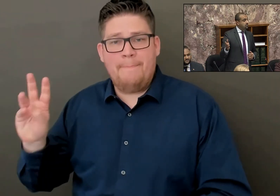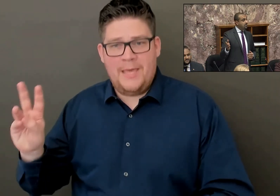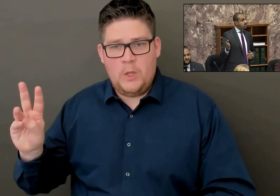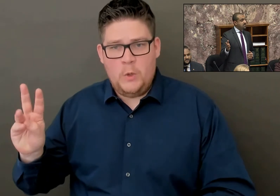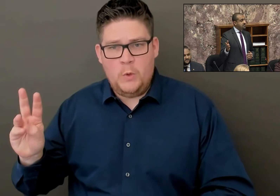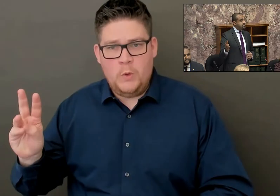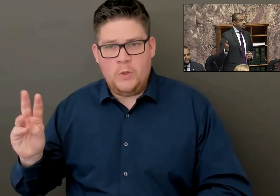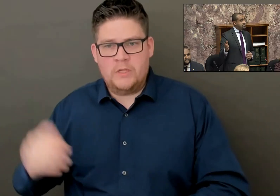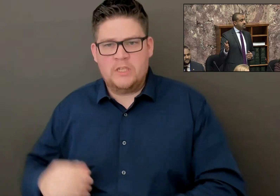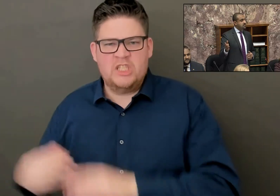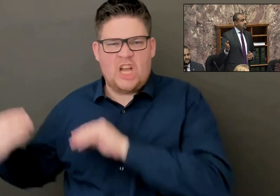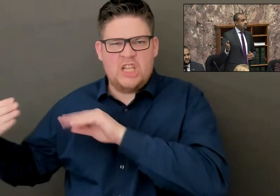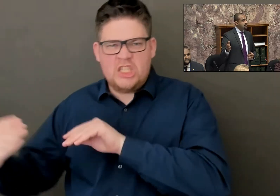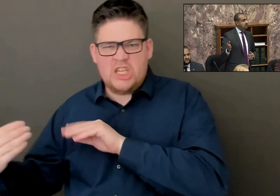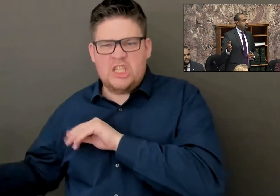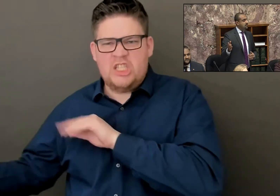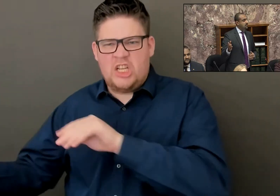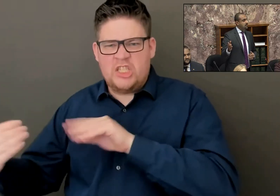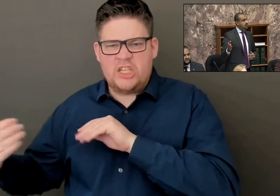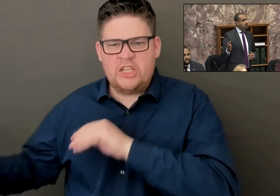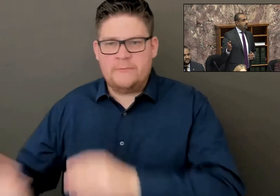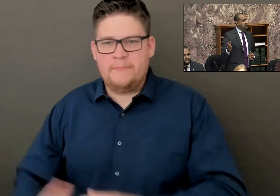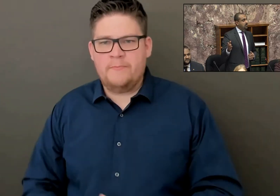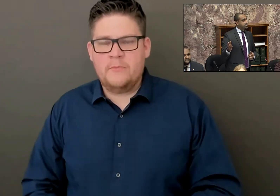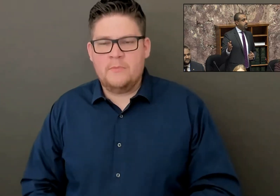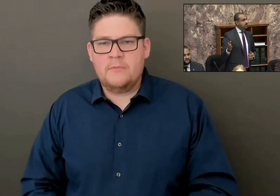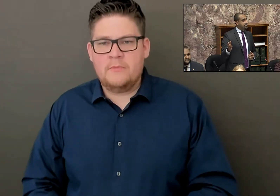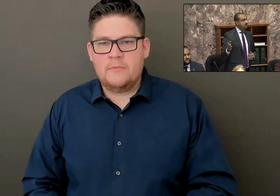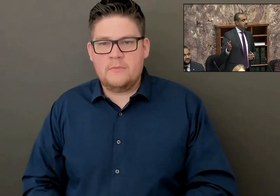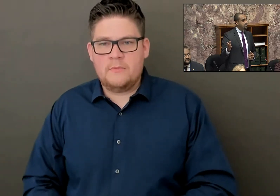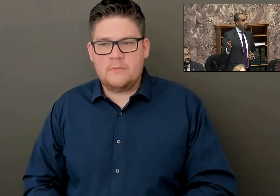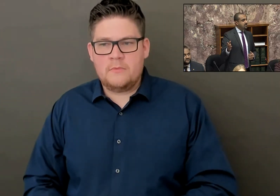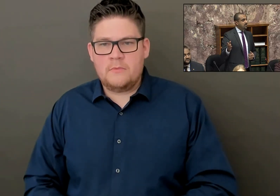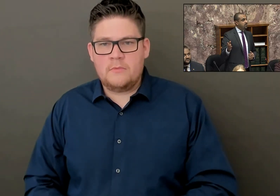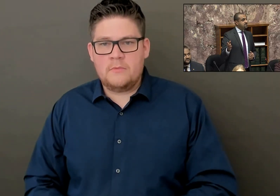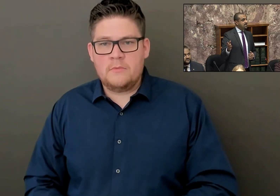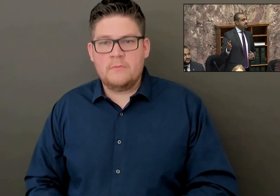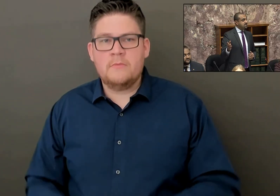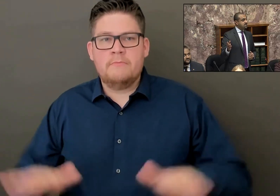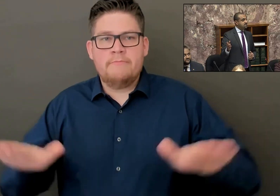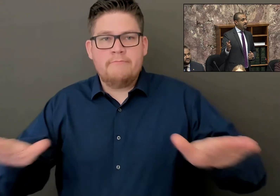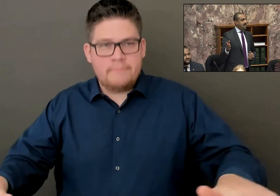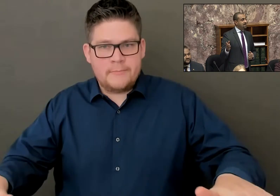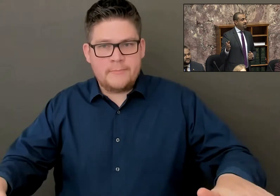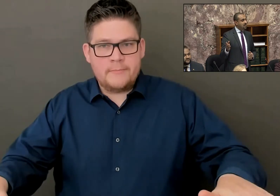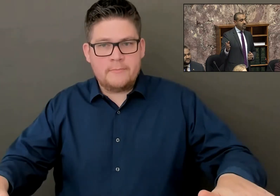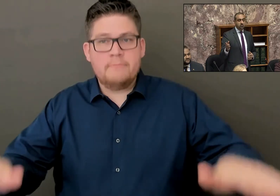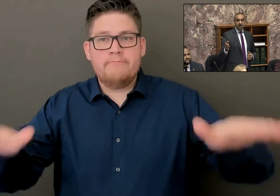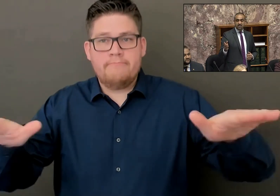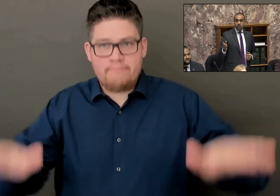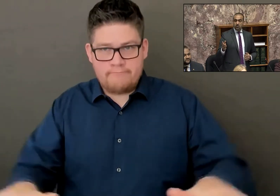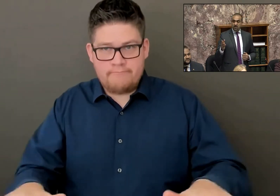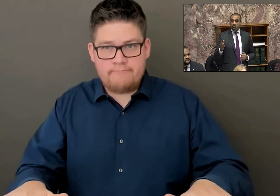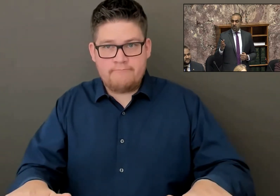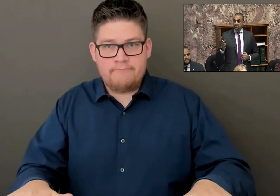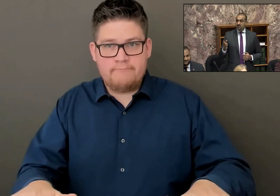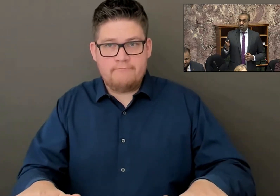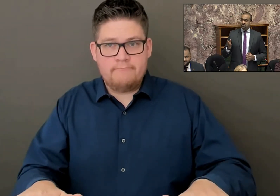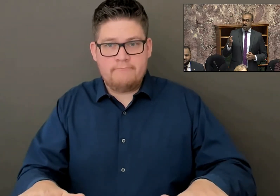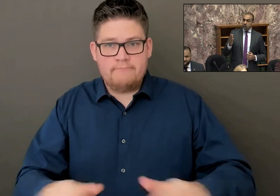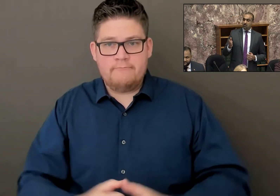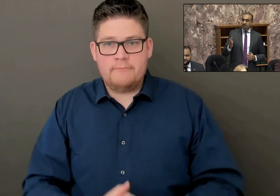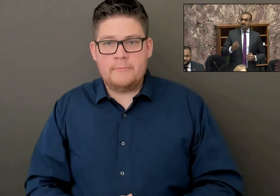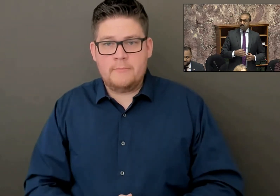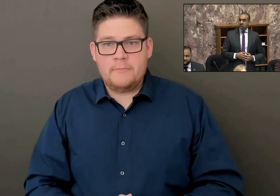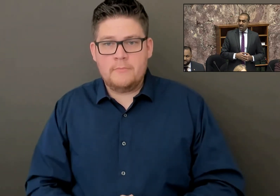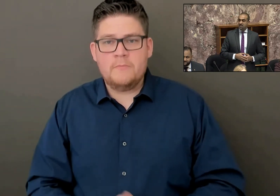Oh, the member says this is members. Honourable Speaker. Members. The member says this is Canada, not U.S. When we voted to